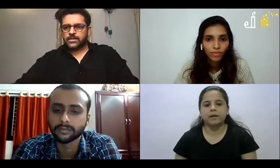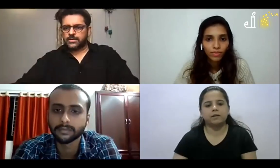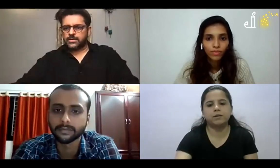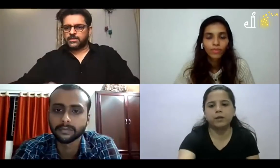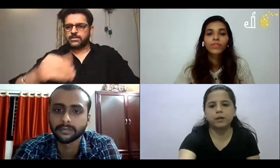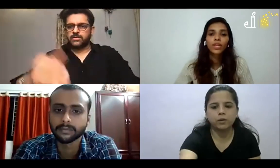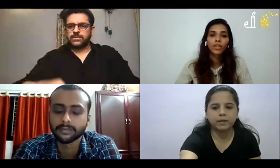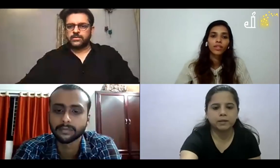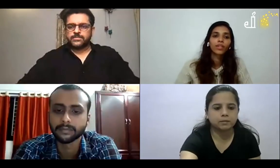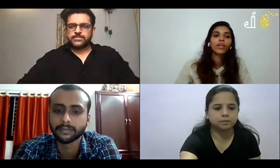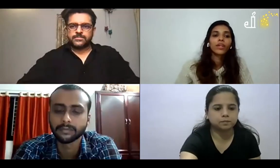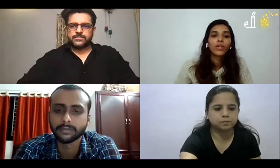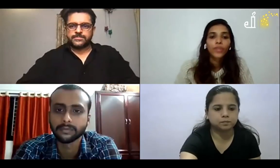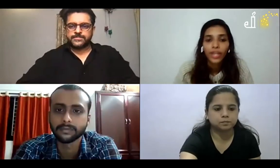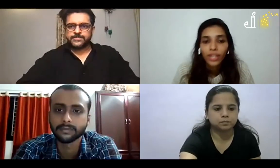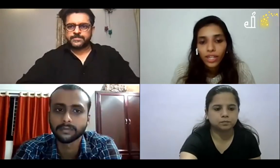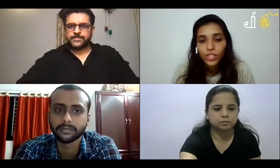Yeah, Anna, you can go ahead.